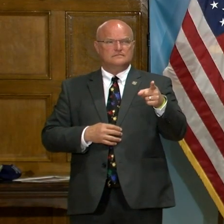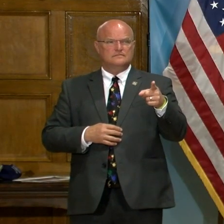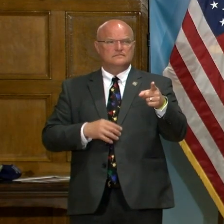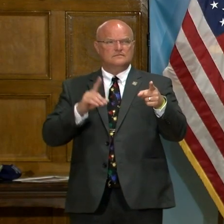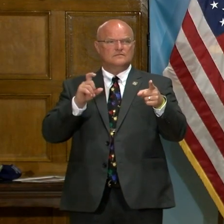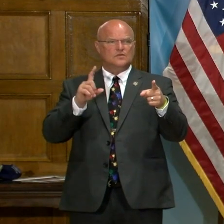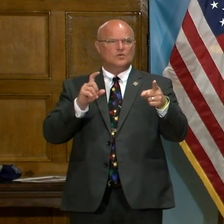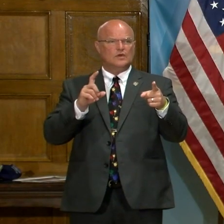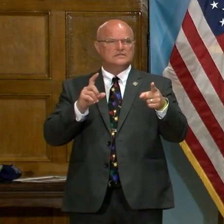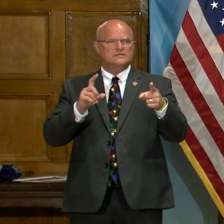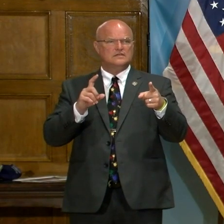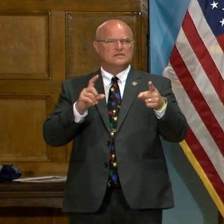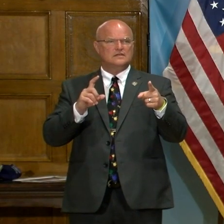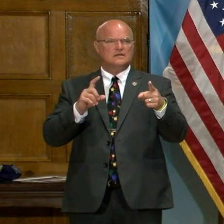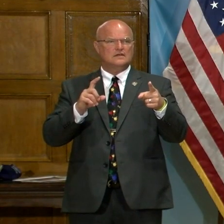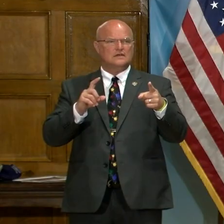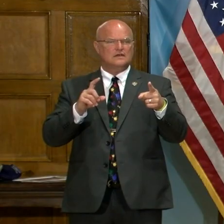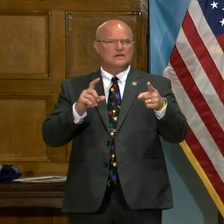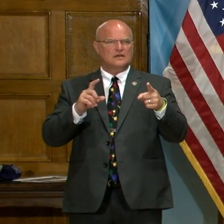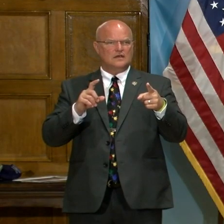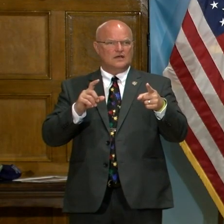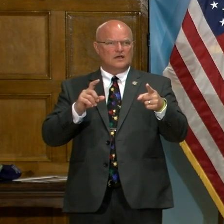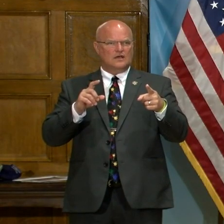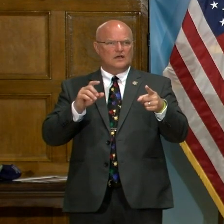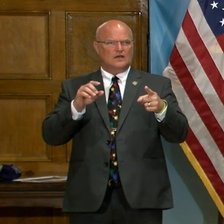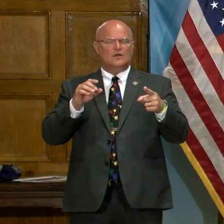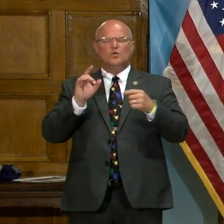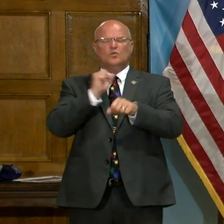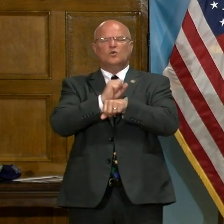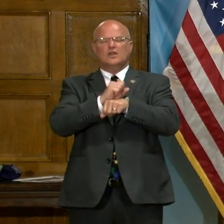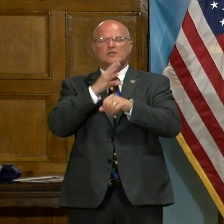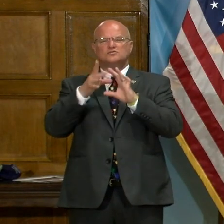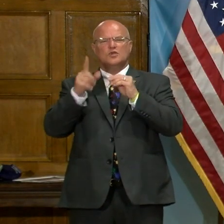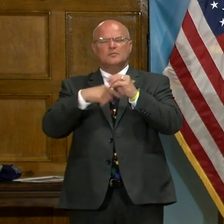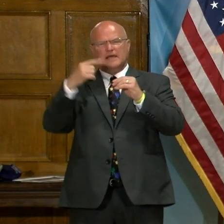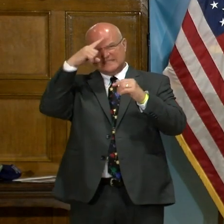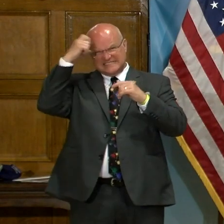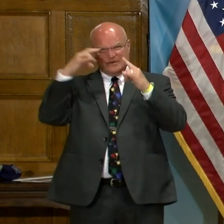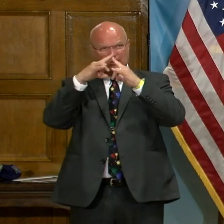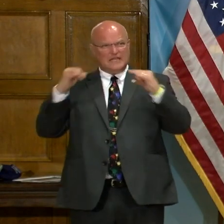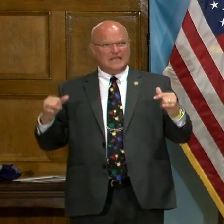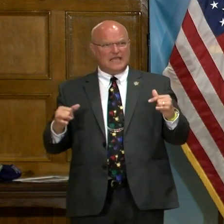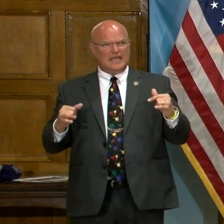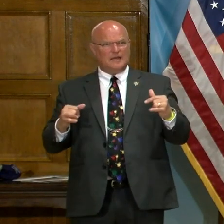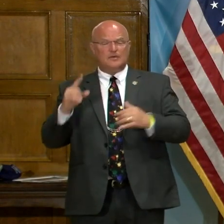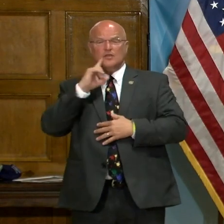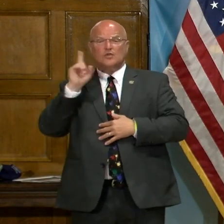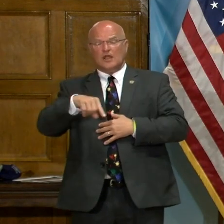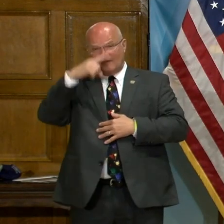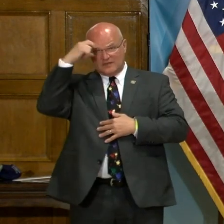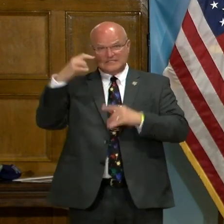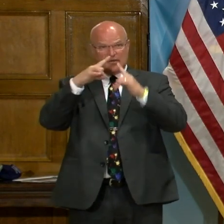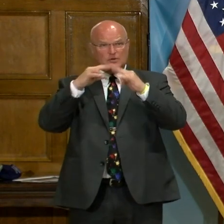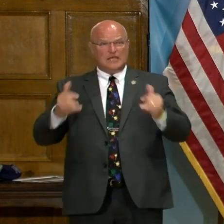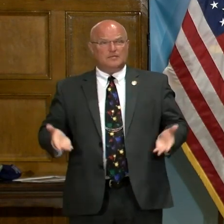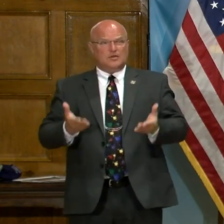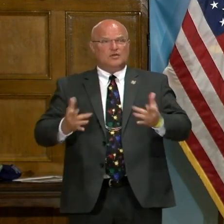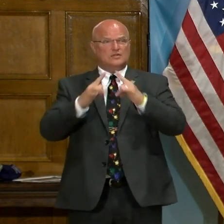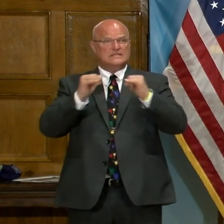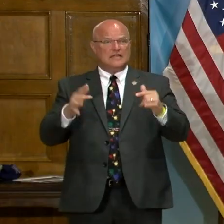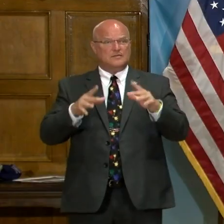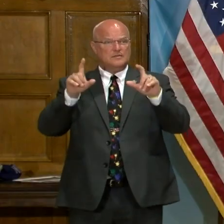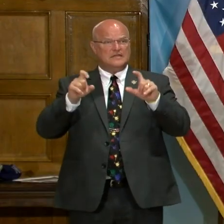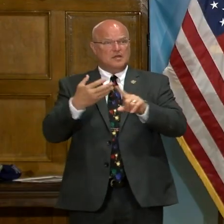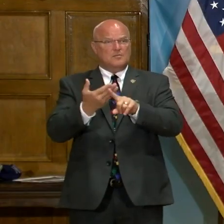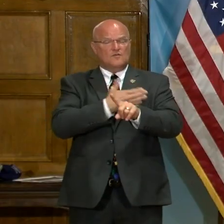So the question, colleague Alex is working on a story about summer camps. This is her question. The directive for summer camps encourages campers to